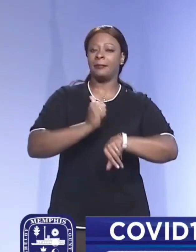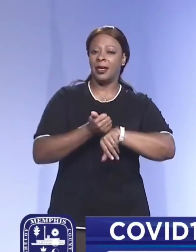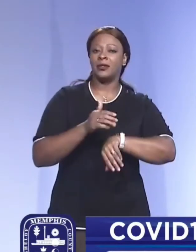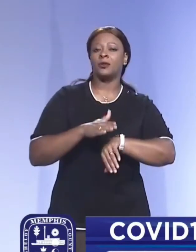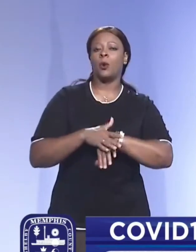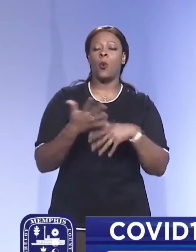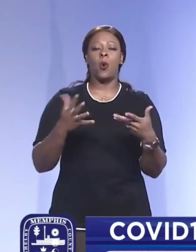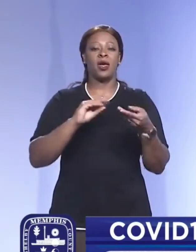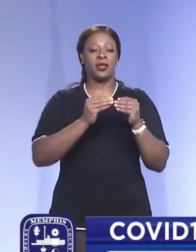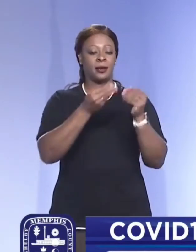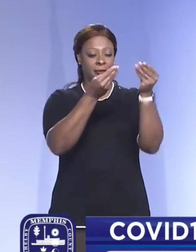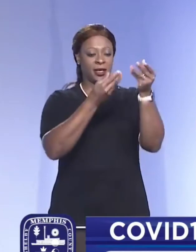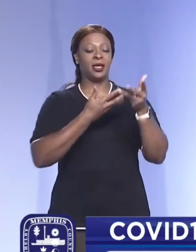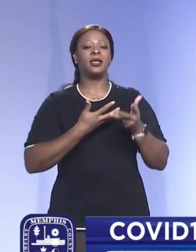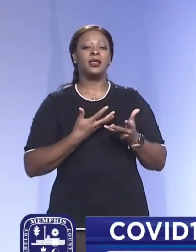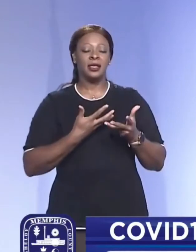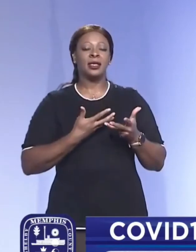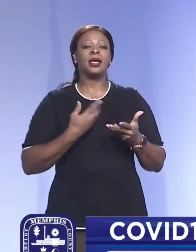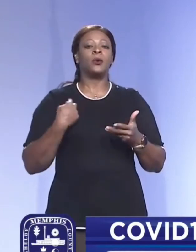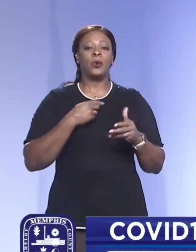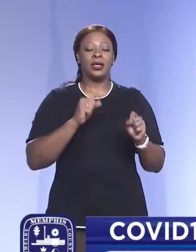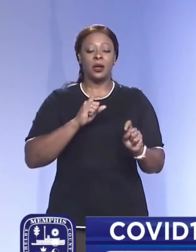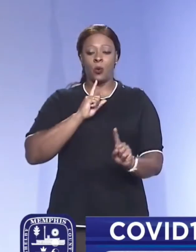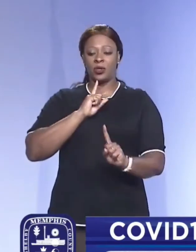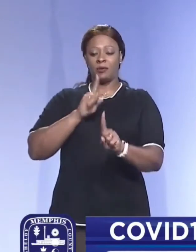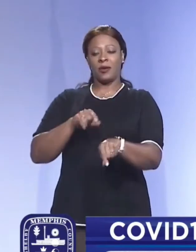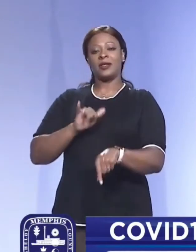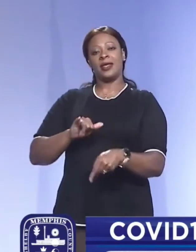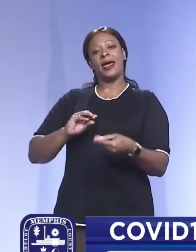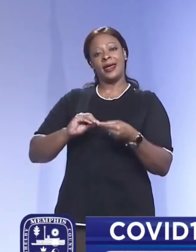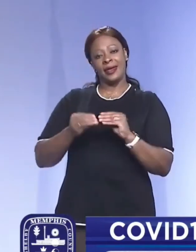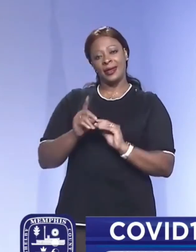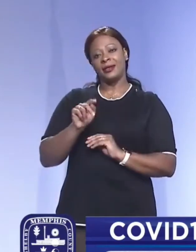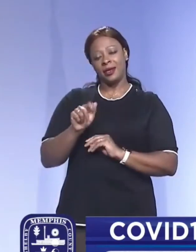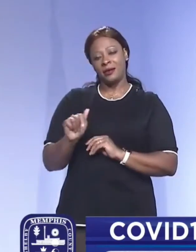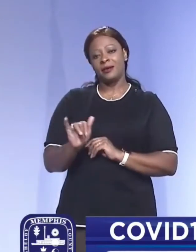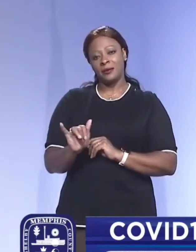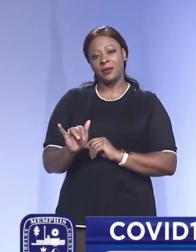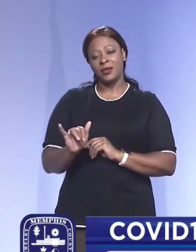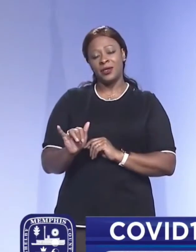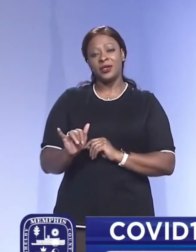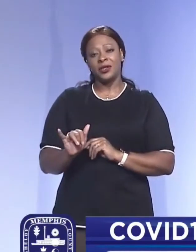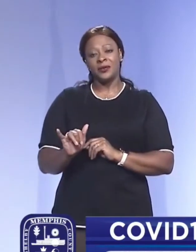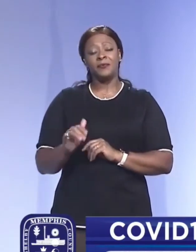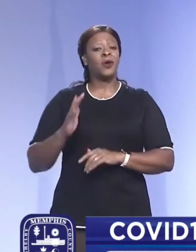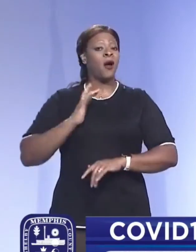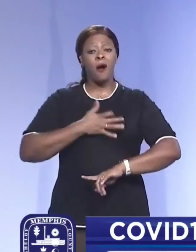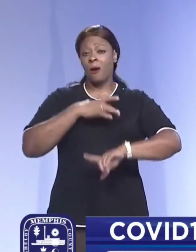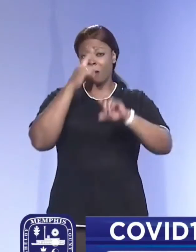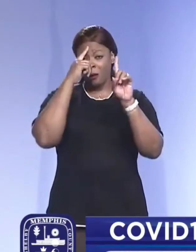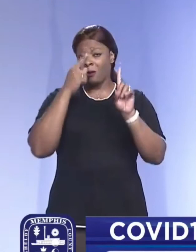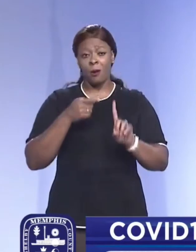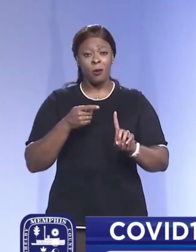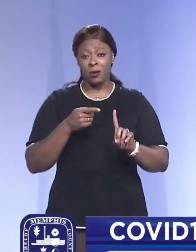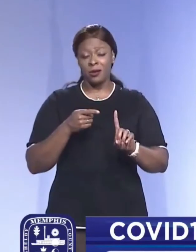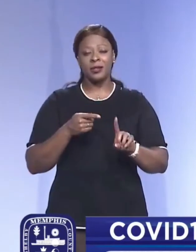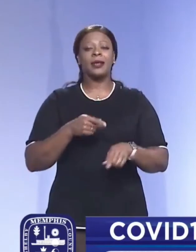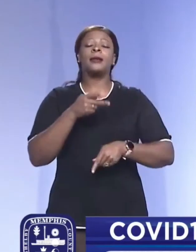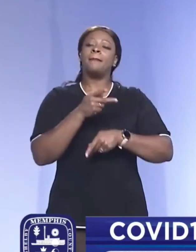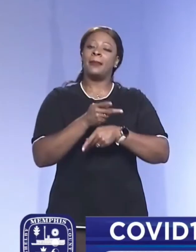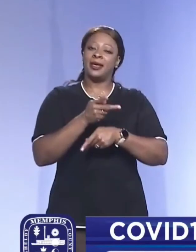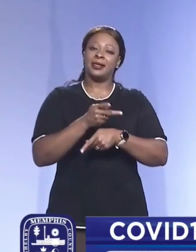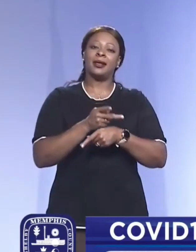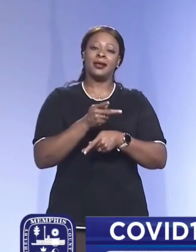the data and being able to respond to the data. Our goal is to